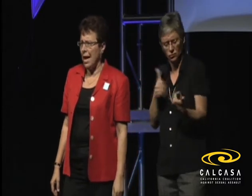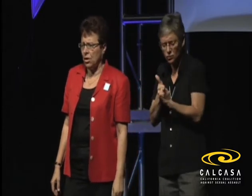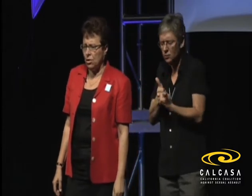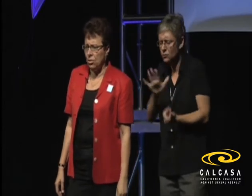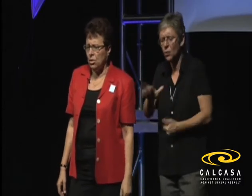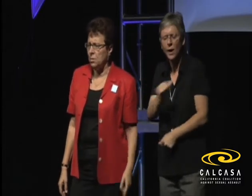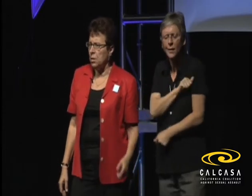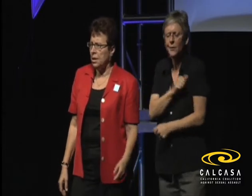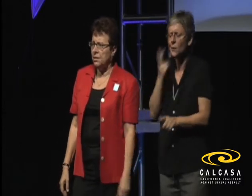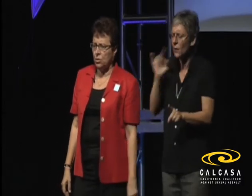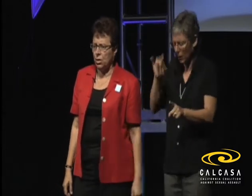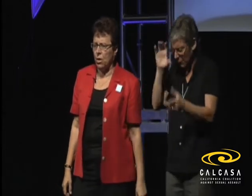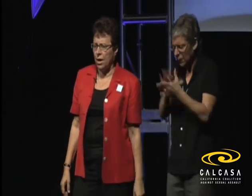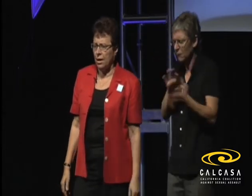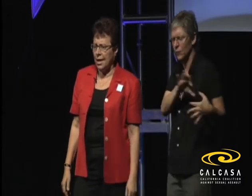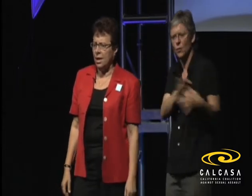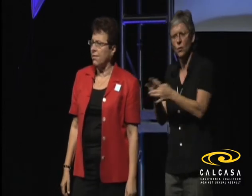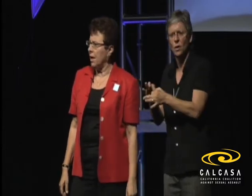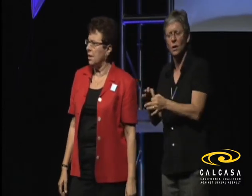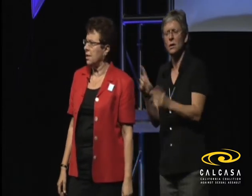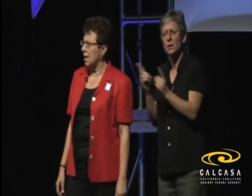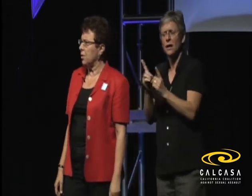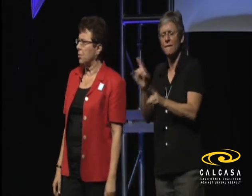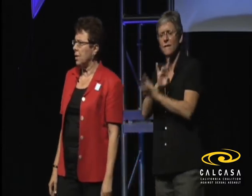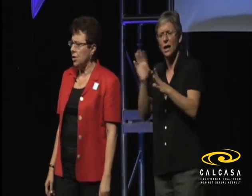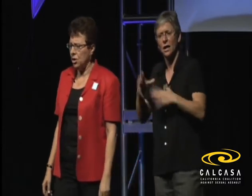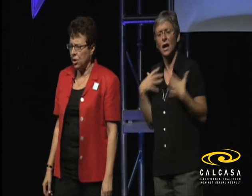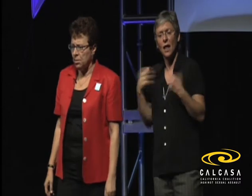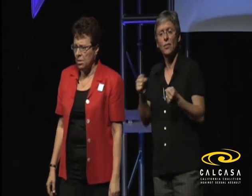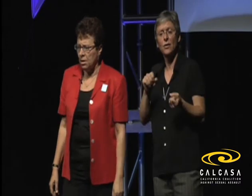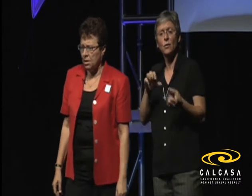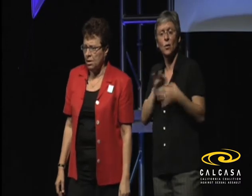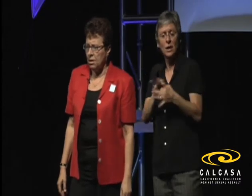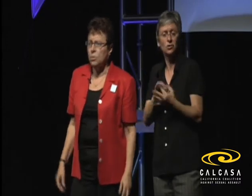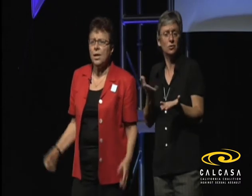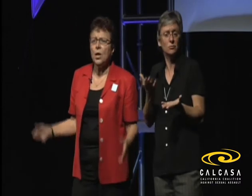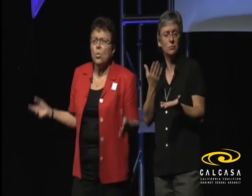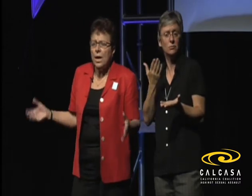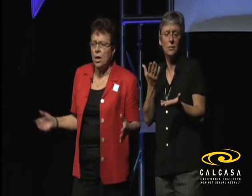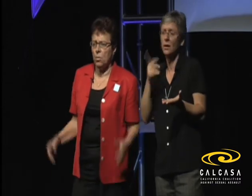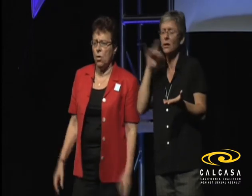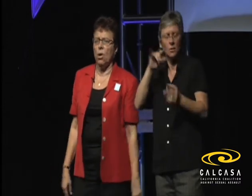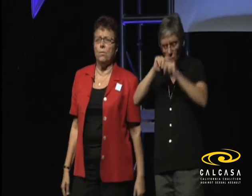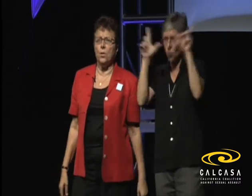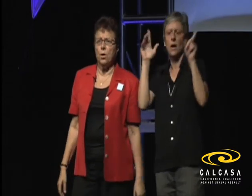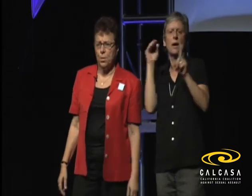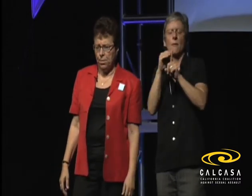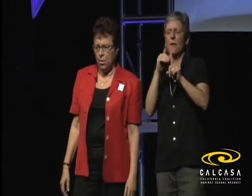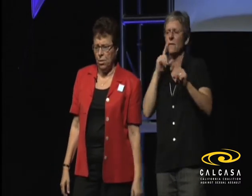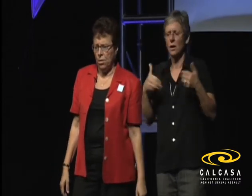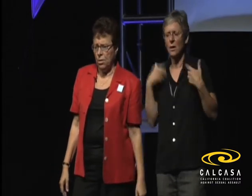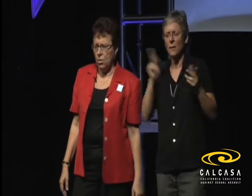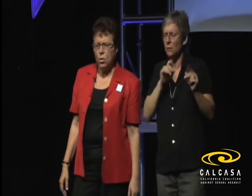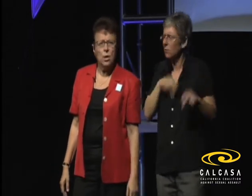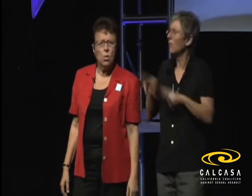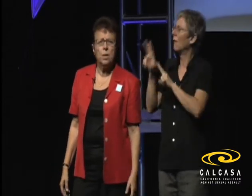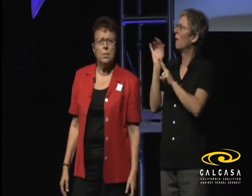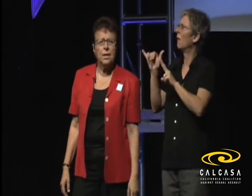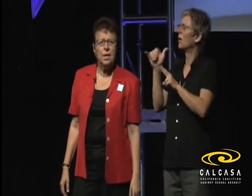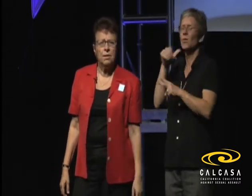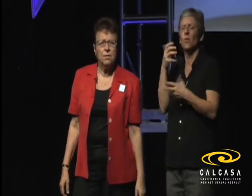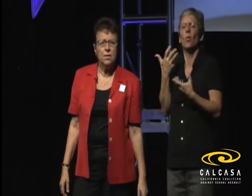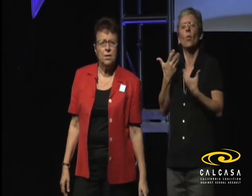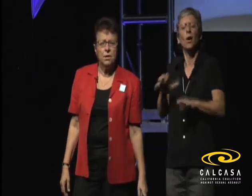about their attitudes and beliefs regarding dating, violence, and healthy relationships. It was like a wake-up call for young people who didn't